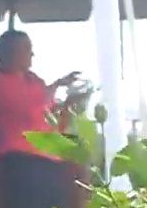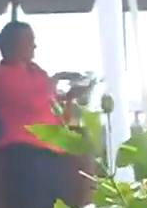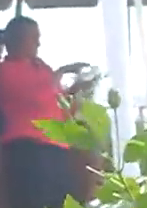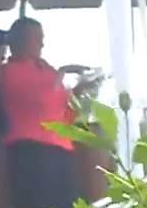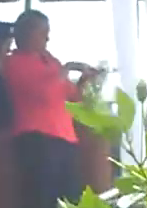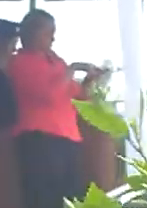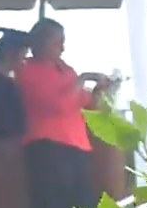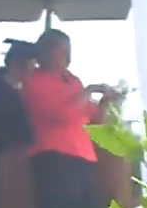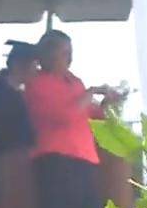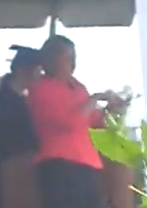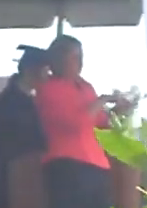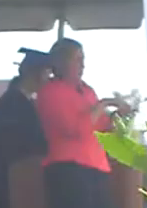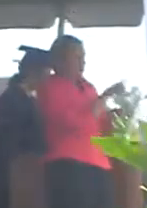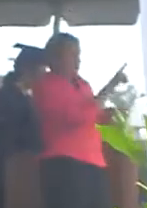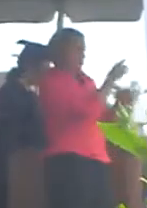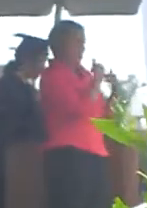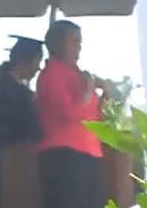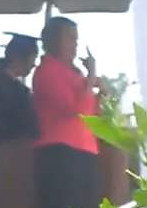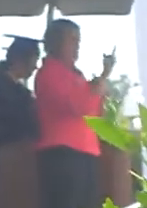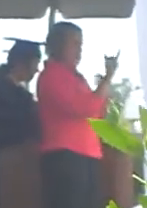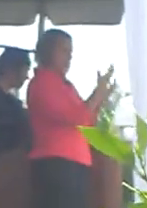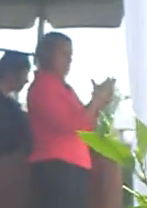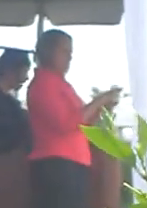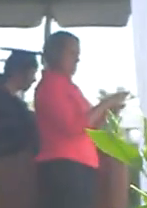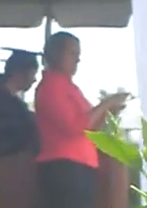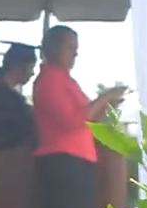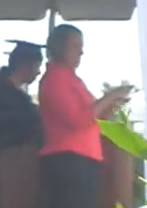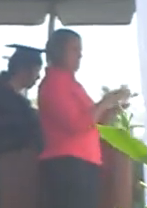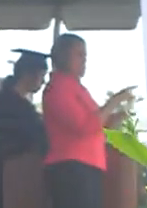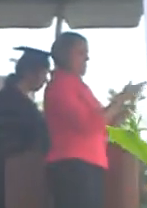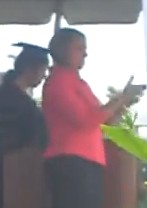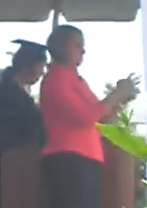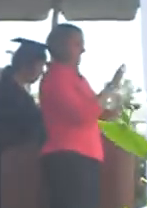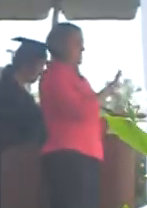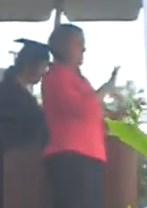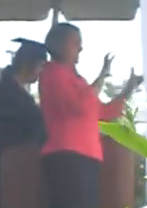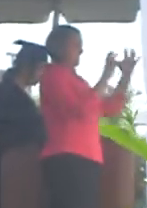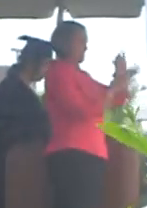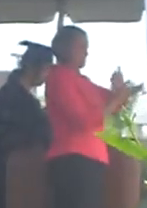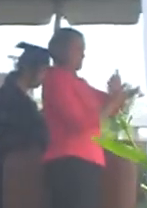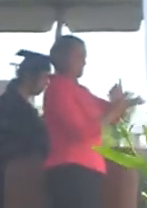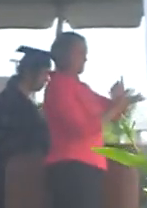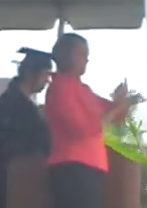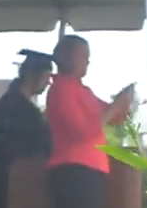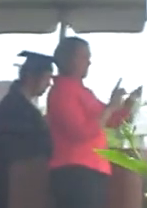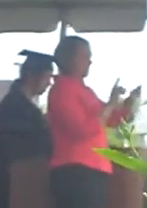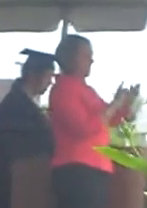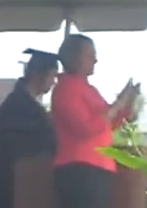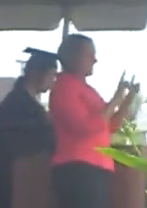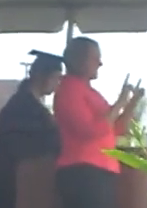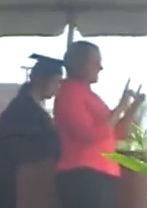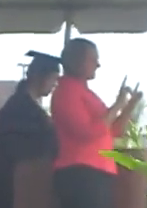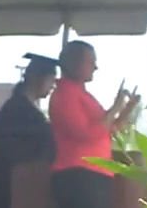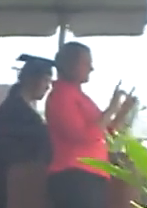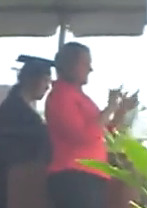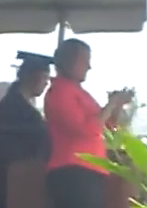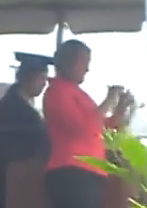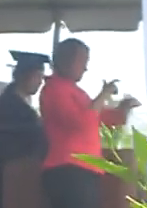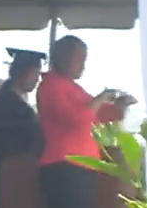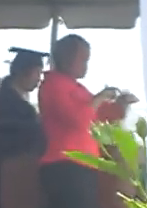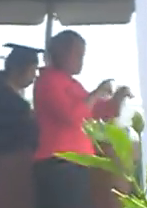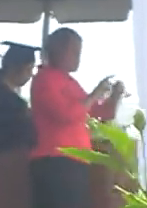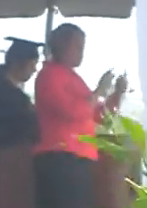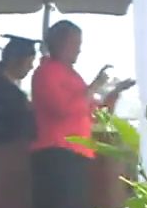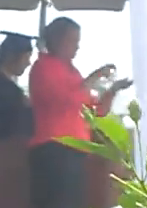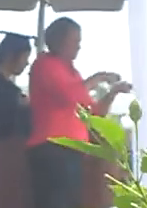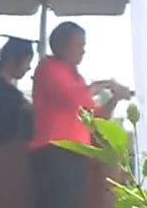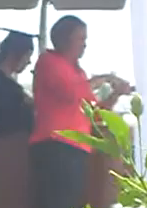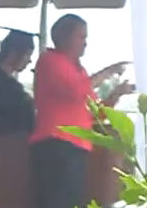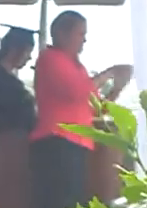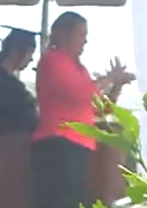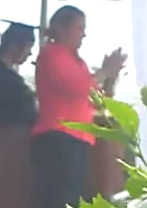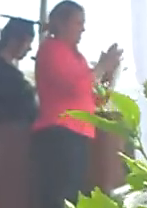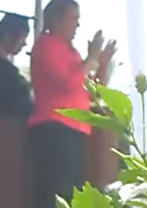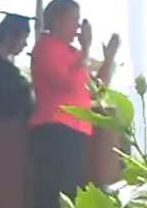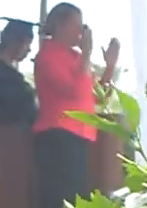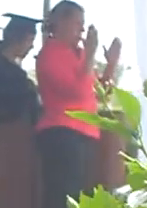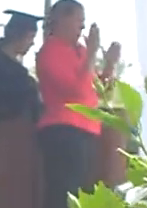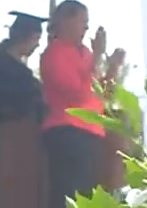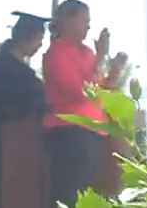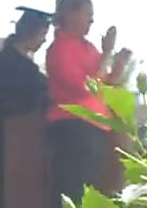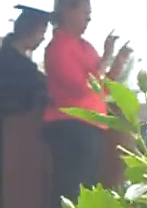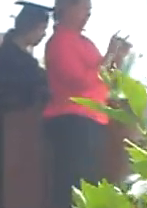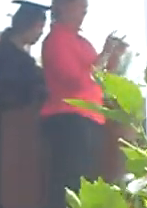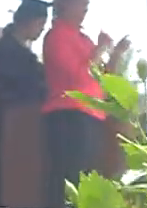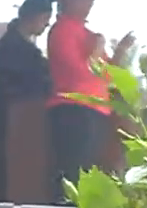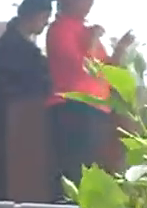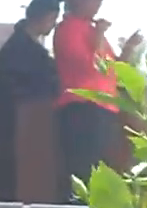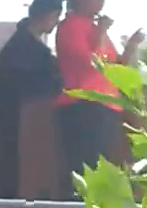one chance, you don't want to mess it up. But as the time draws closer for the date that you'll propose, you begin to worry, am I good enough? Do